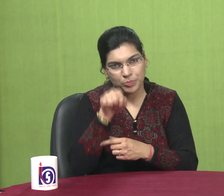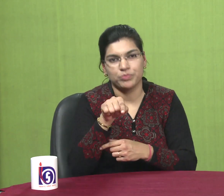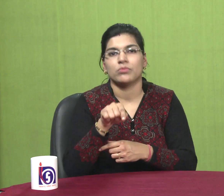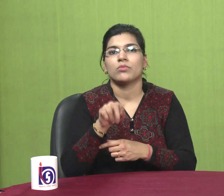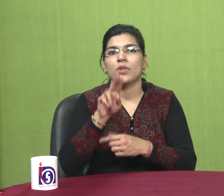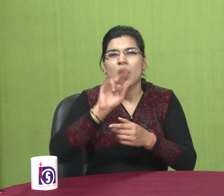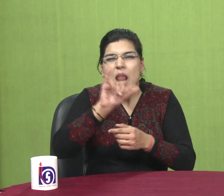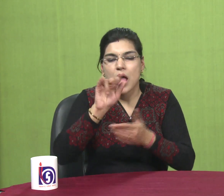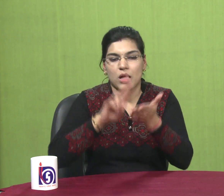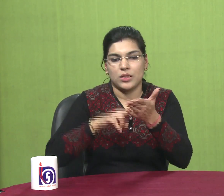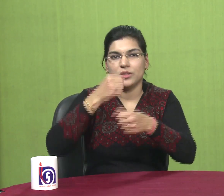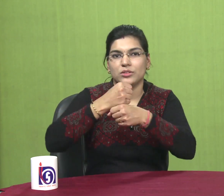It is like